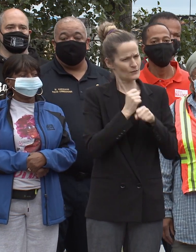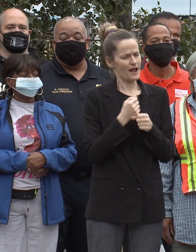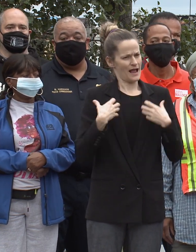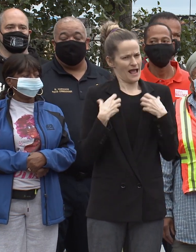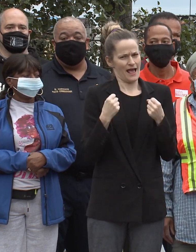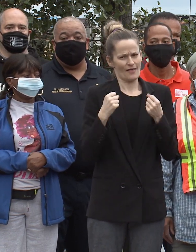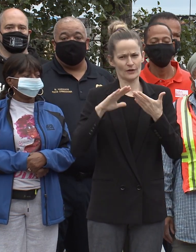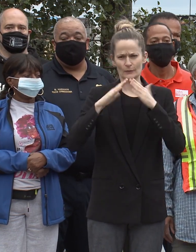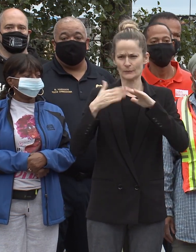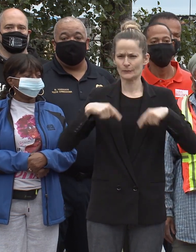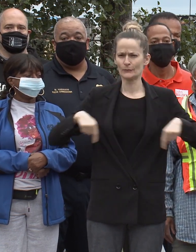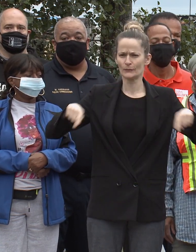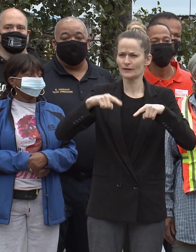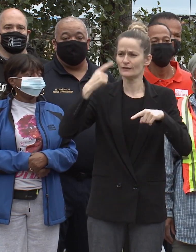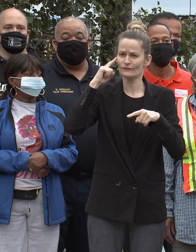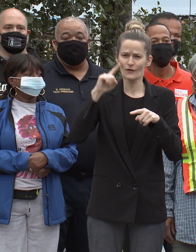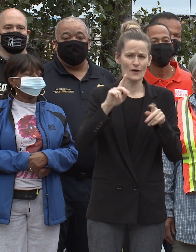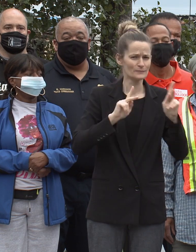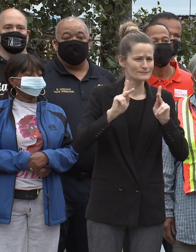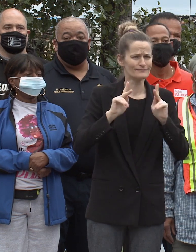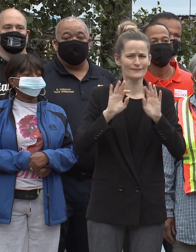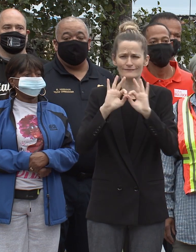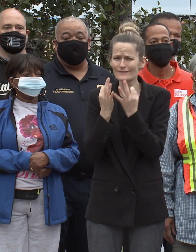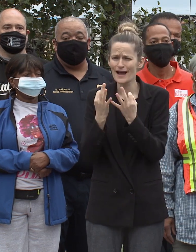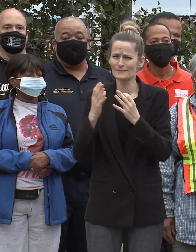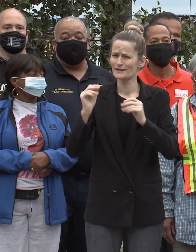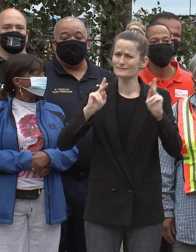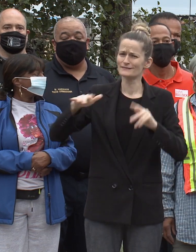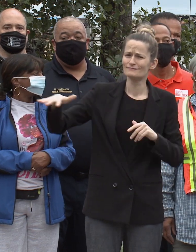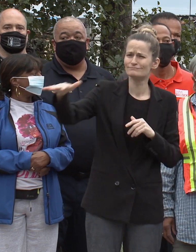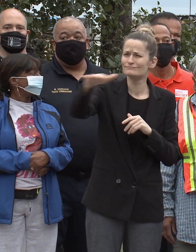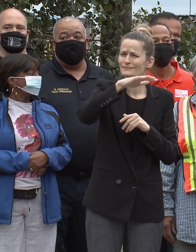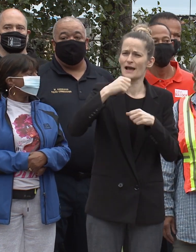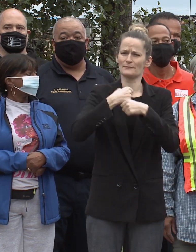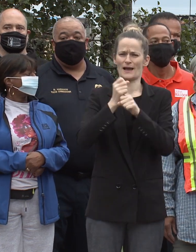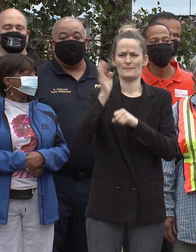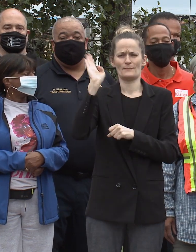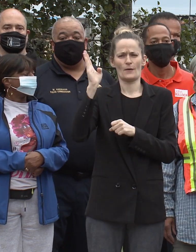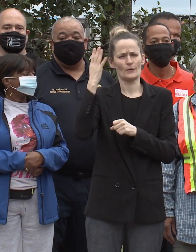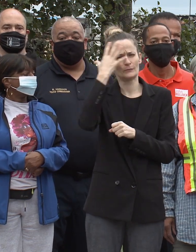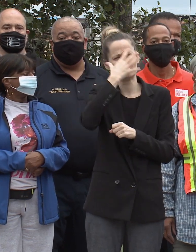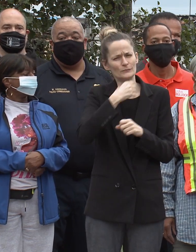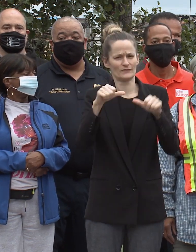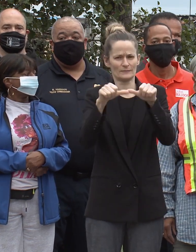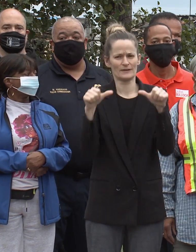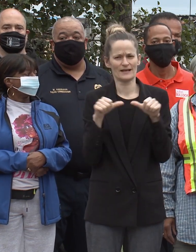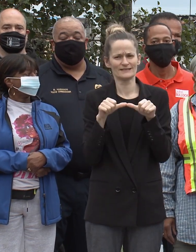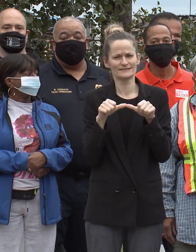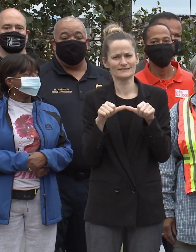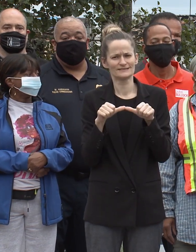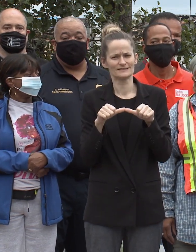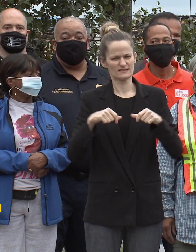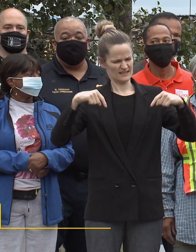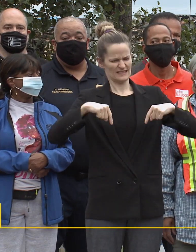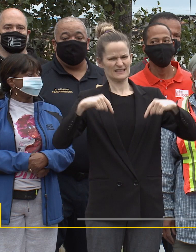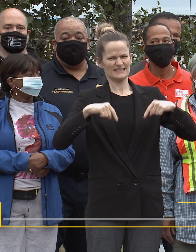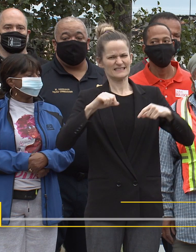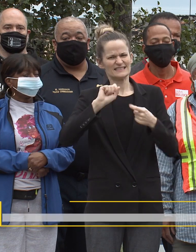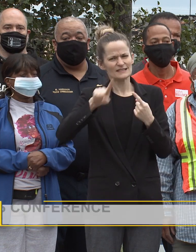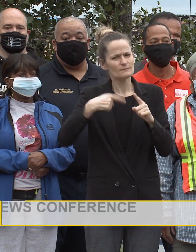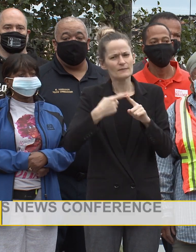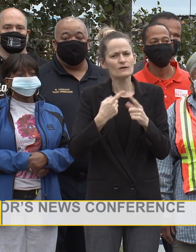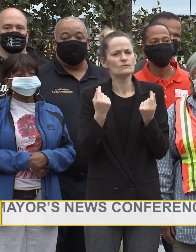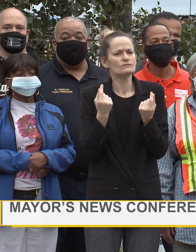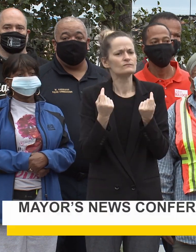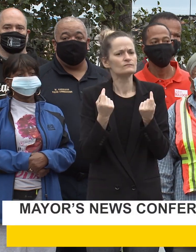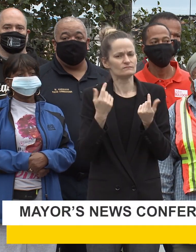our families, for our young people, and making Baltimore a more sustainable city. That's what this is about. This happens every day